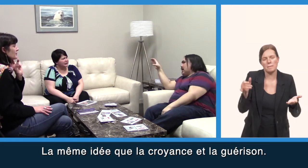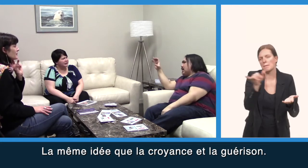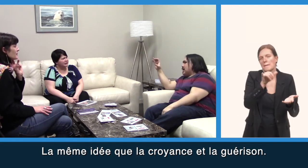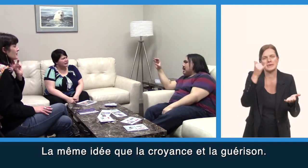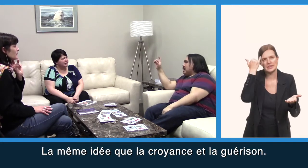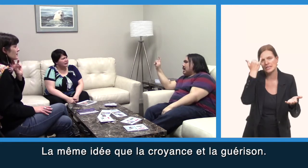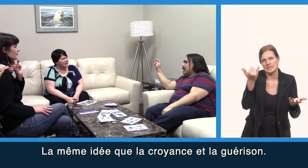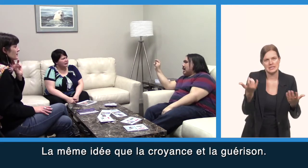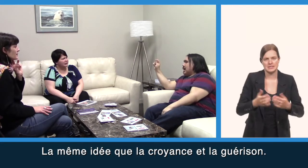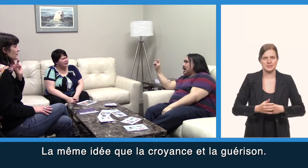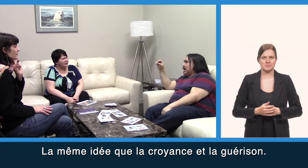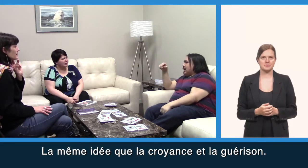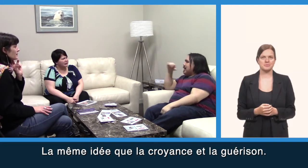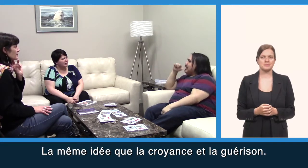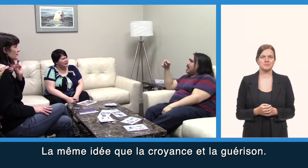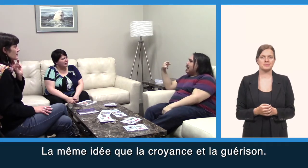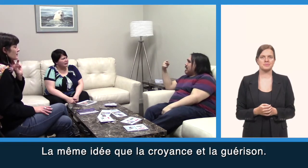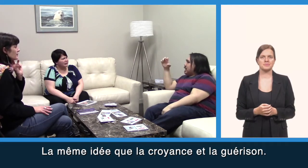healing.